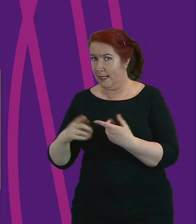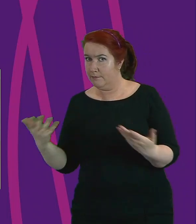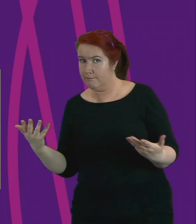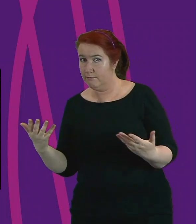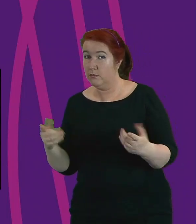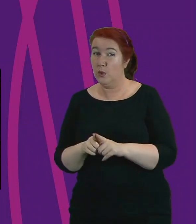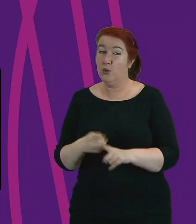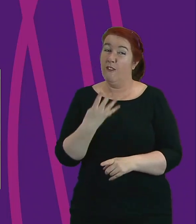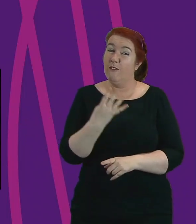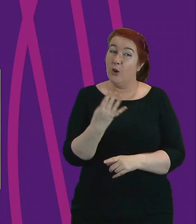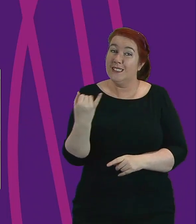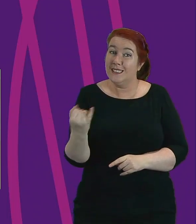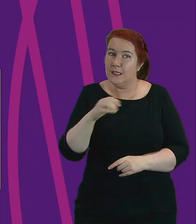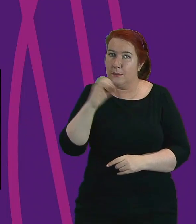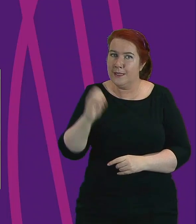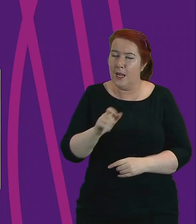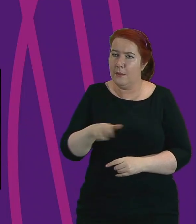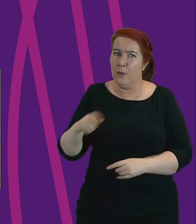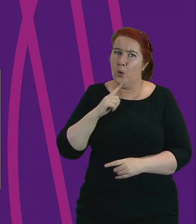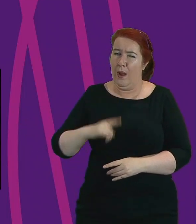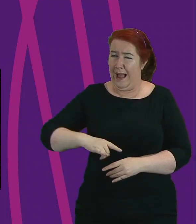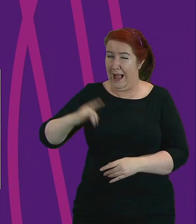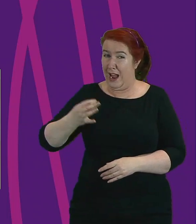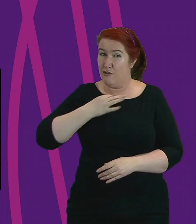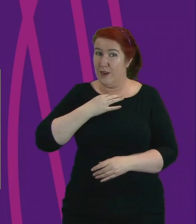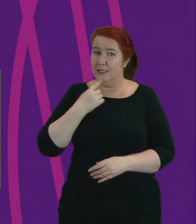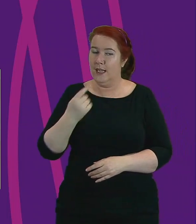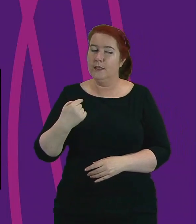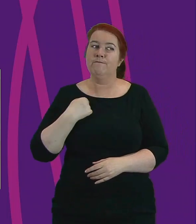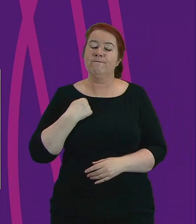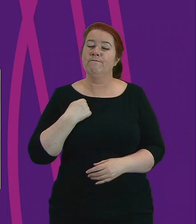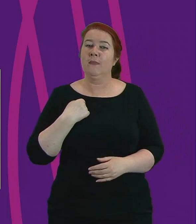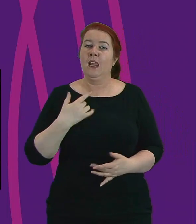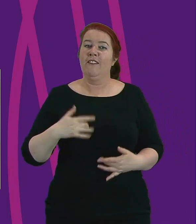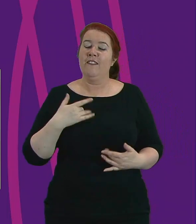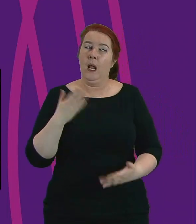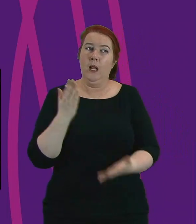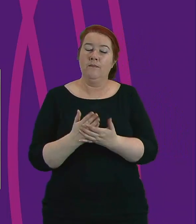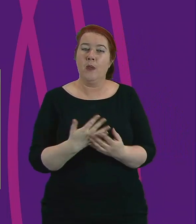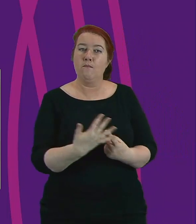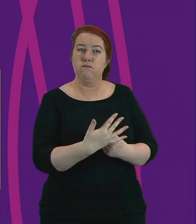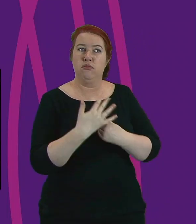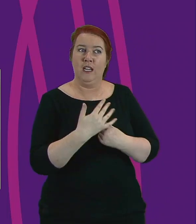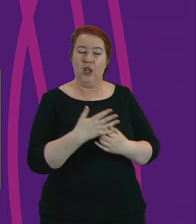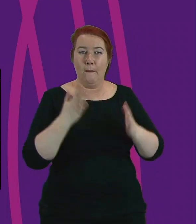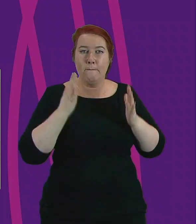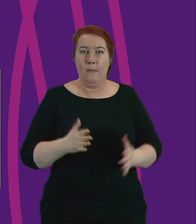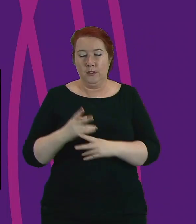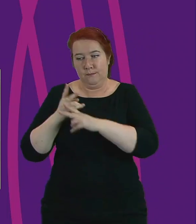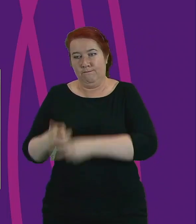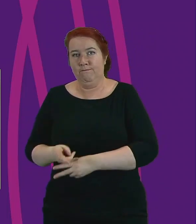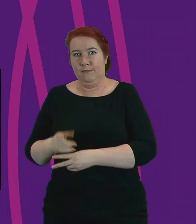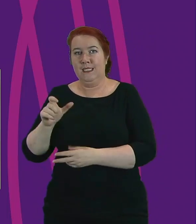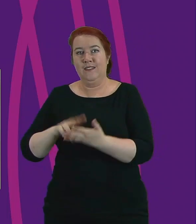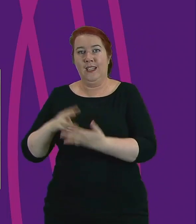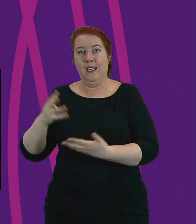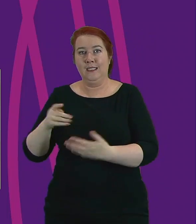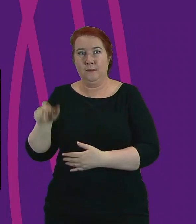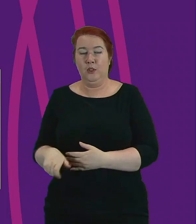in the most high-risk environments, reported that they had felt pressured to care for a patient without appropriate